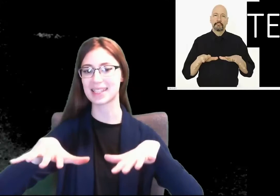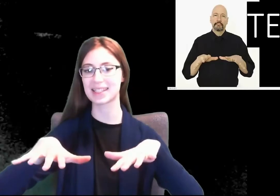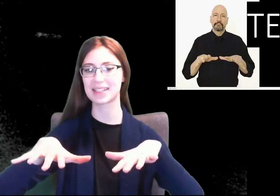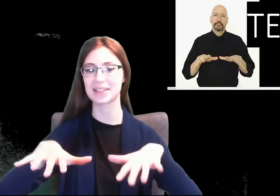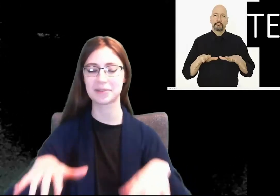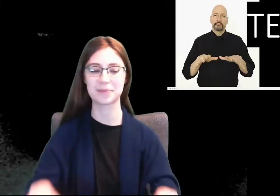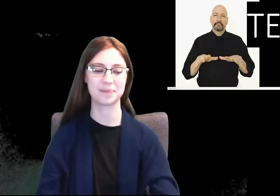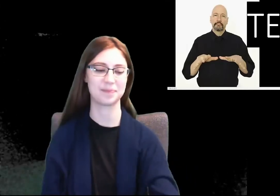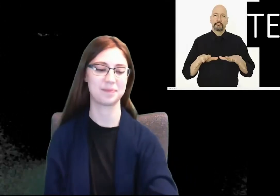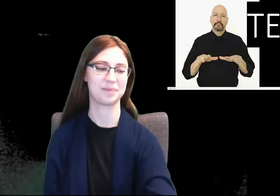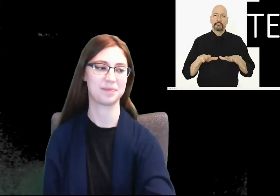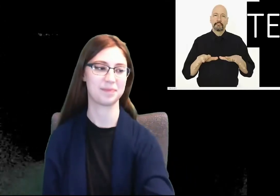Test.